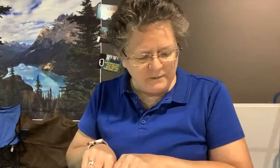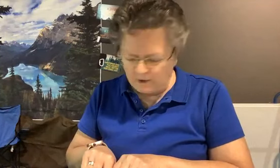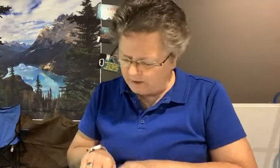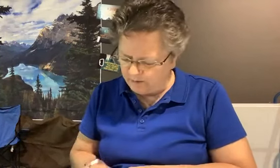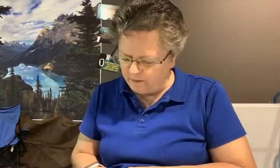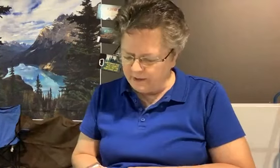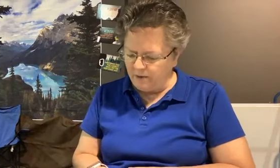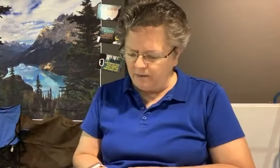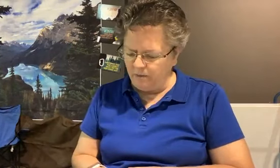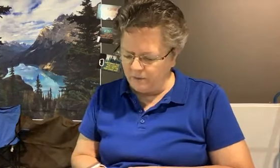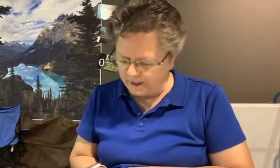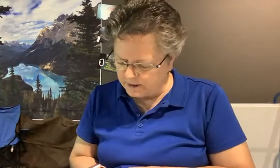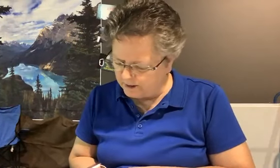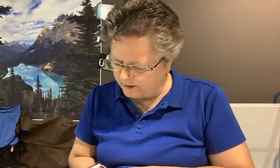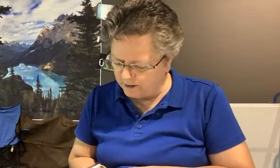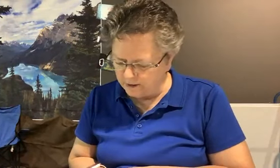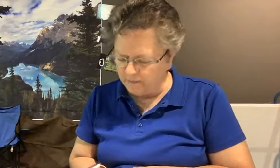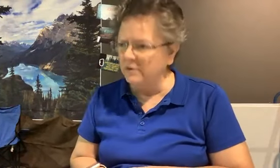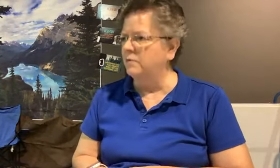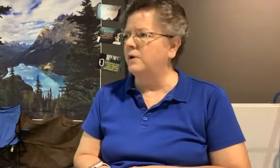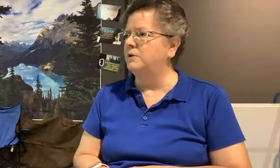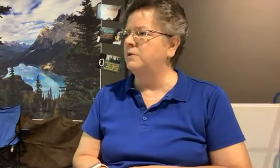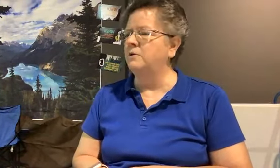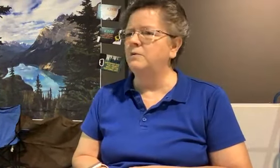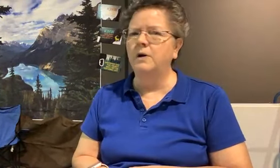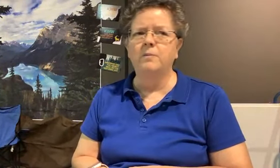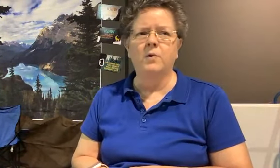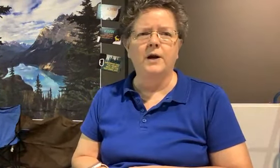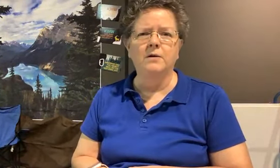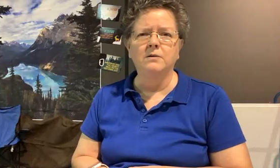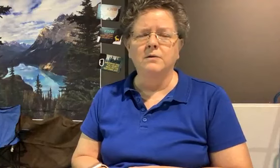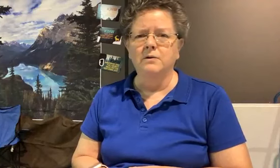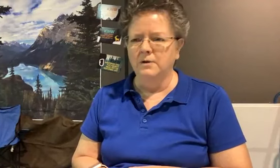All right, before we go on, do you guys see anything else in verses 1 and 2 you want to point out?